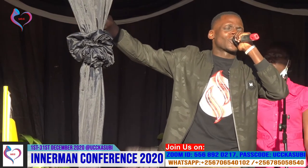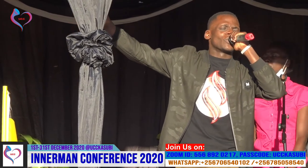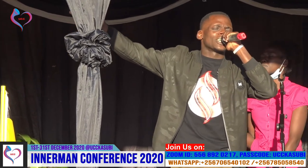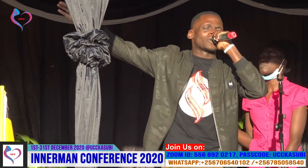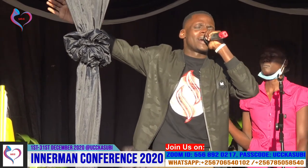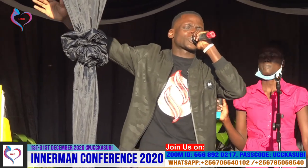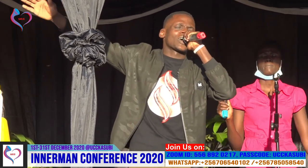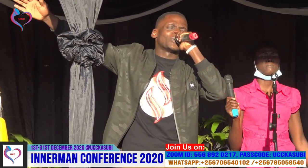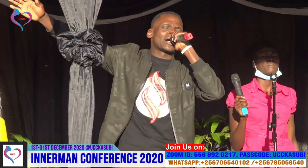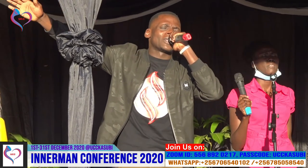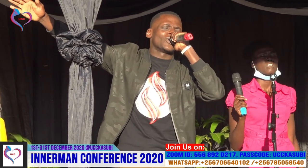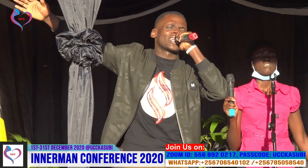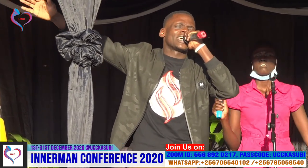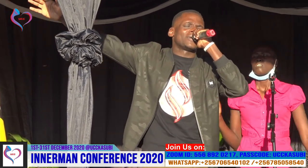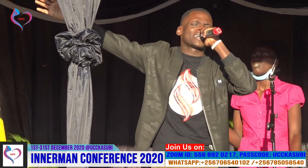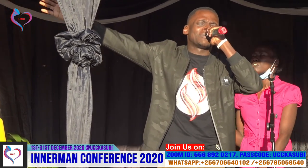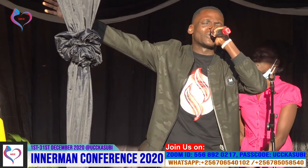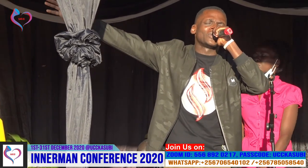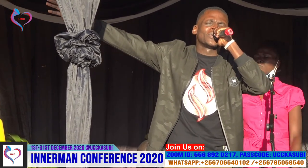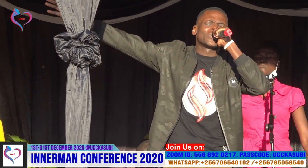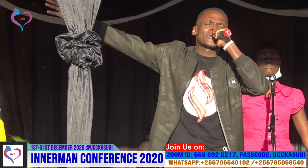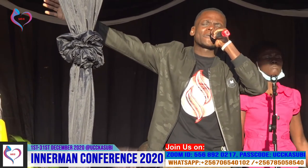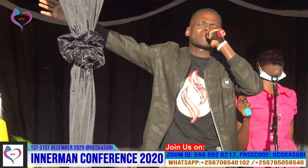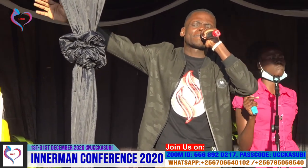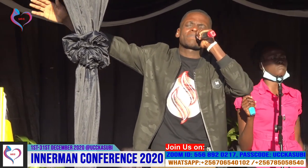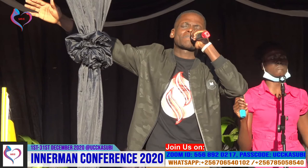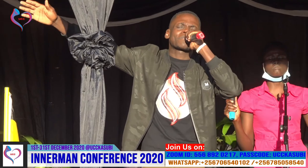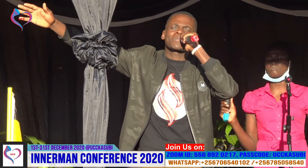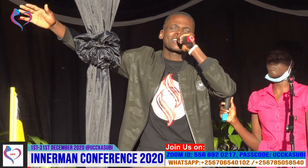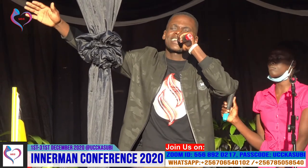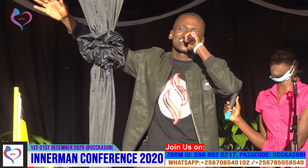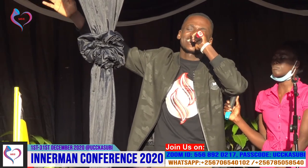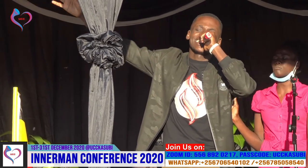Oyimusa emikono gy'egyo maaso ga Mukama n'oyogera naye ebigambo bino.